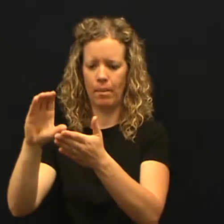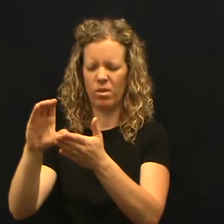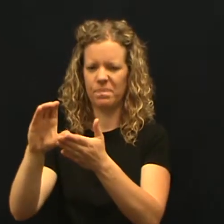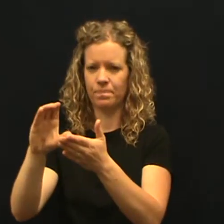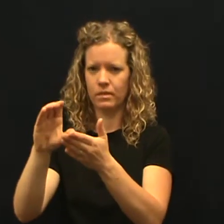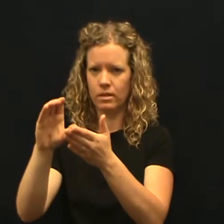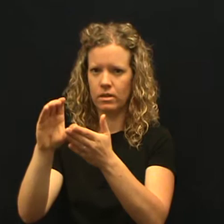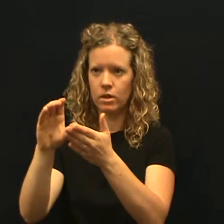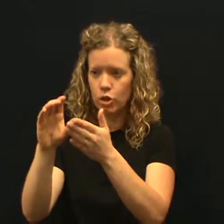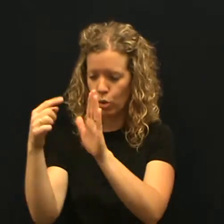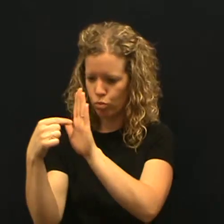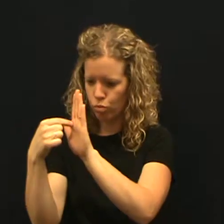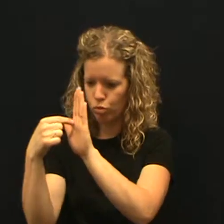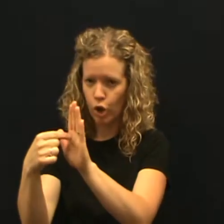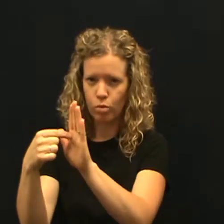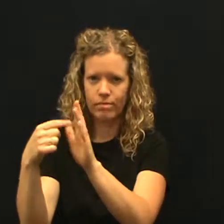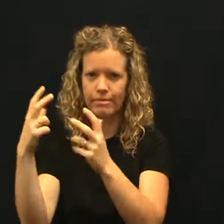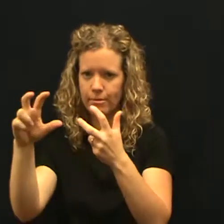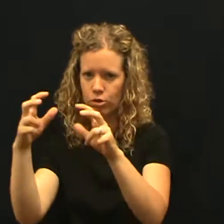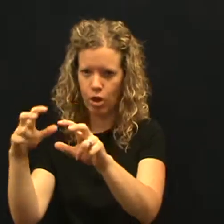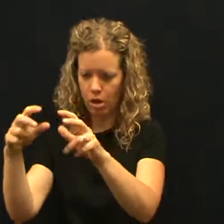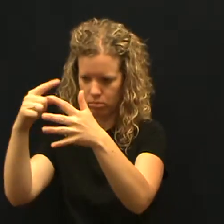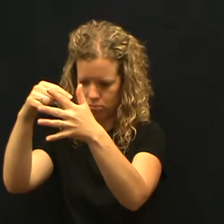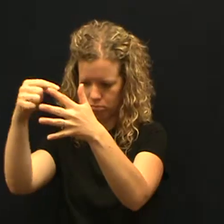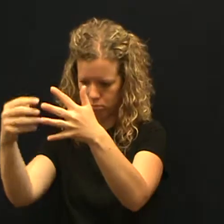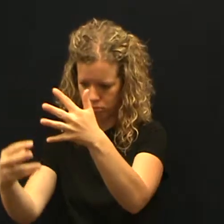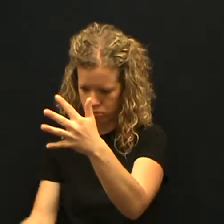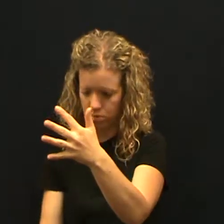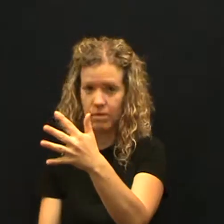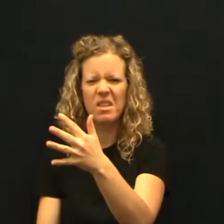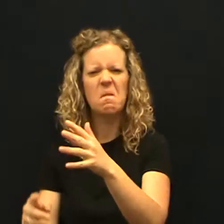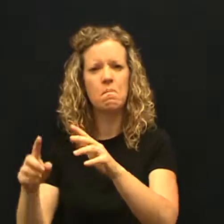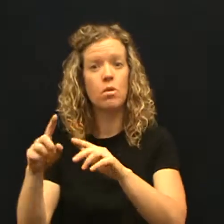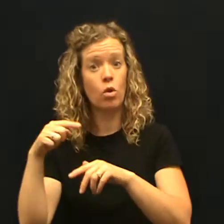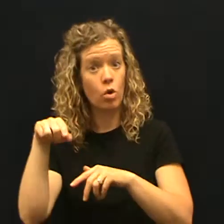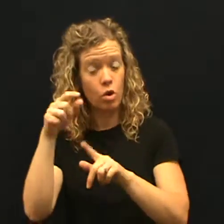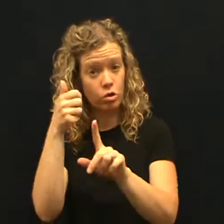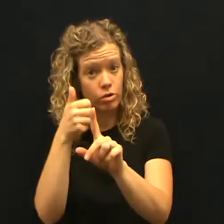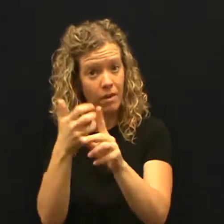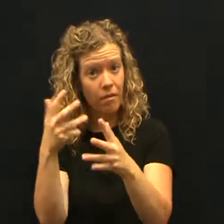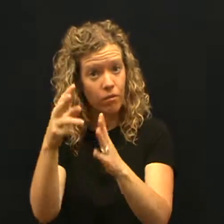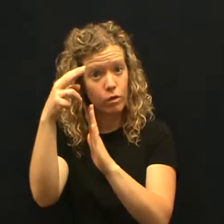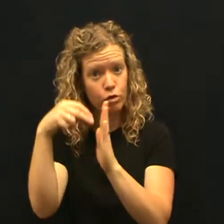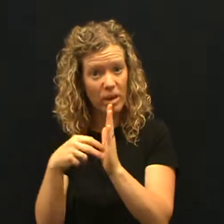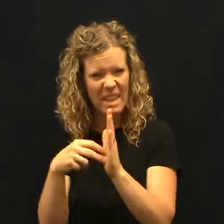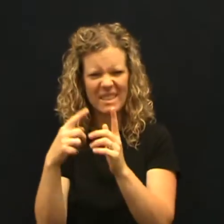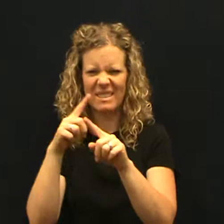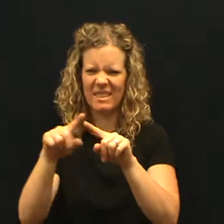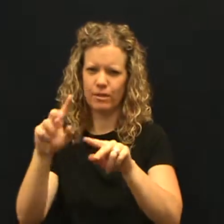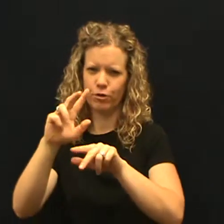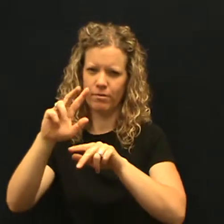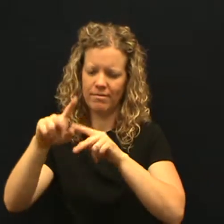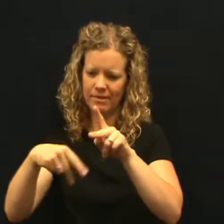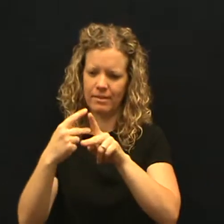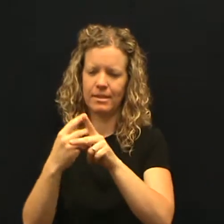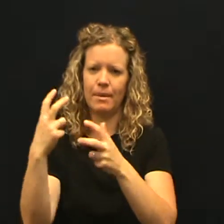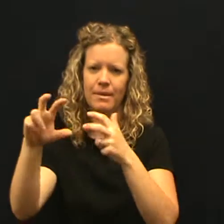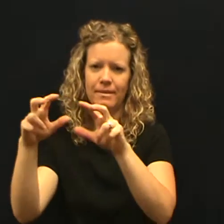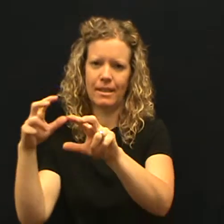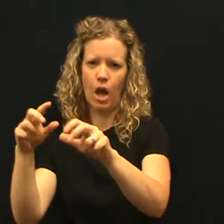stock. And there are different types of stock, as you've read about. There's preferred stock, and then there's common stock. Common